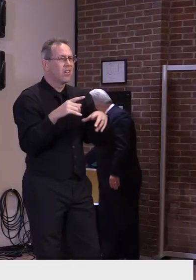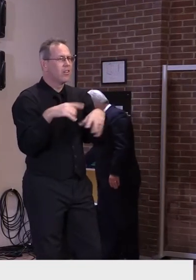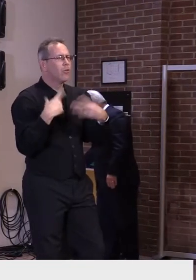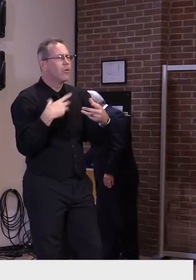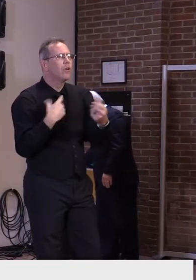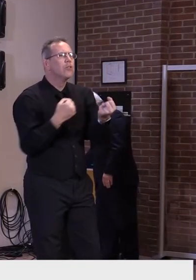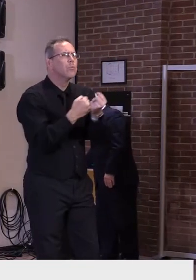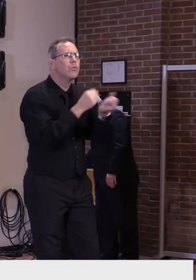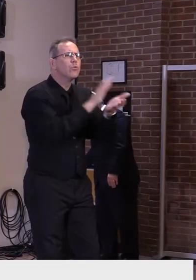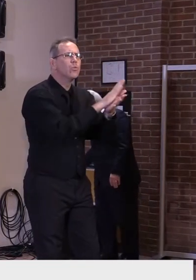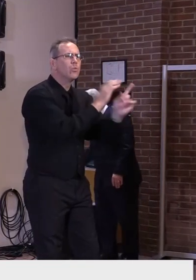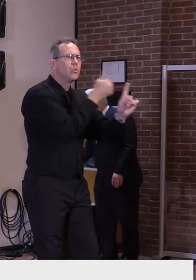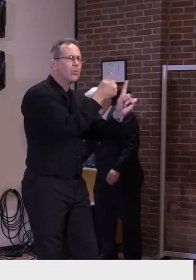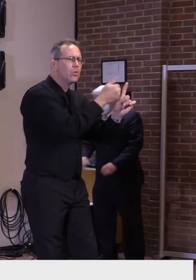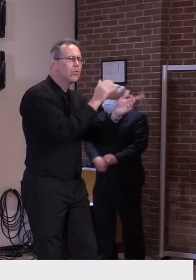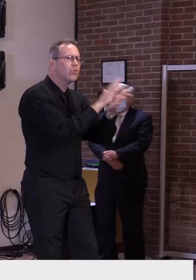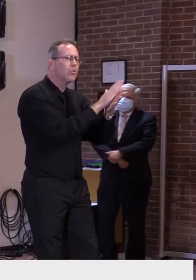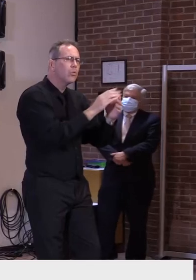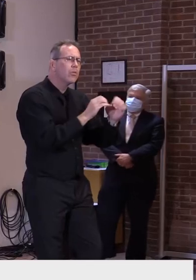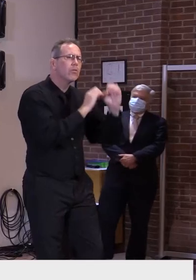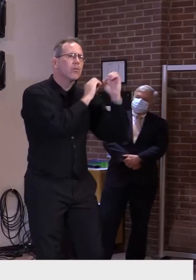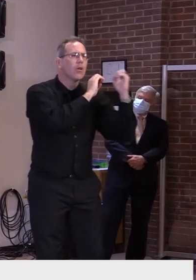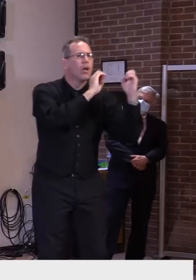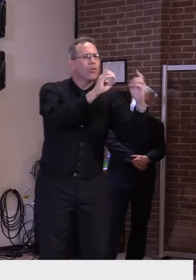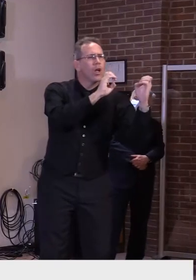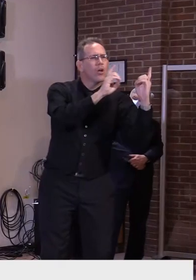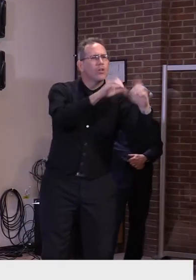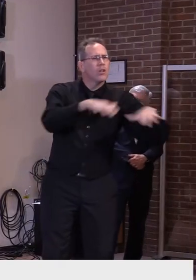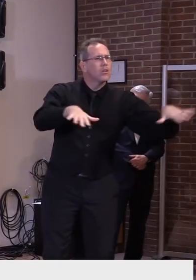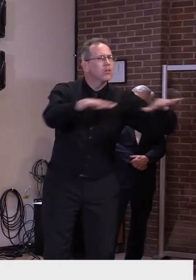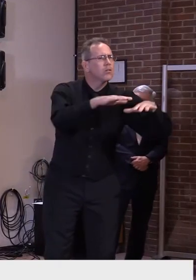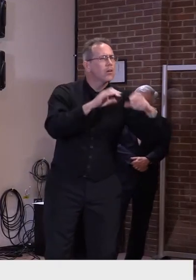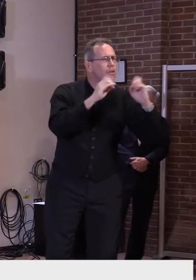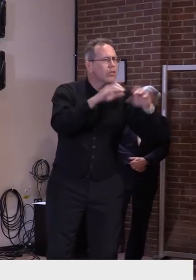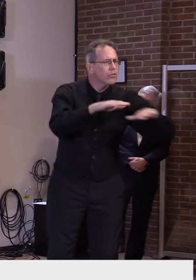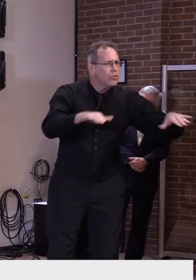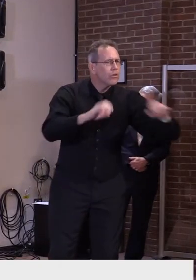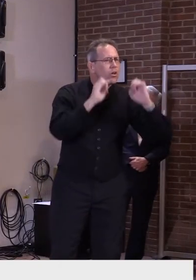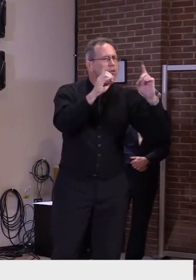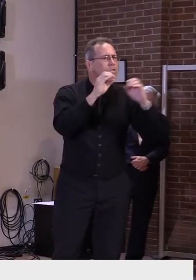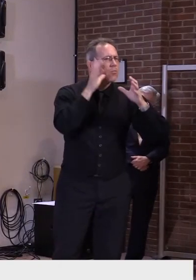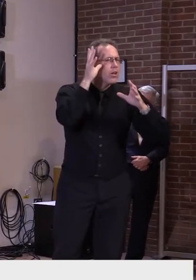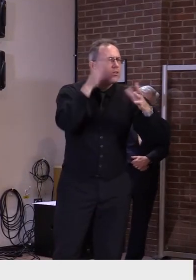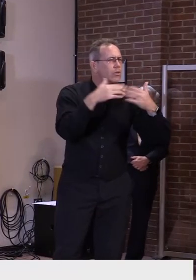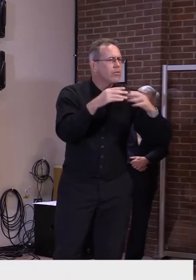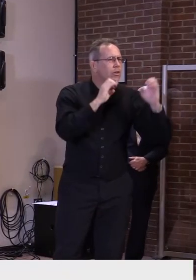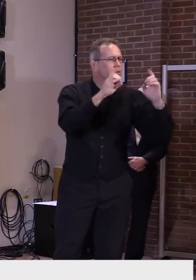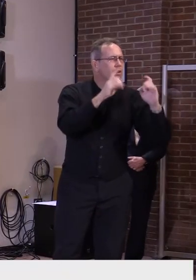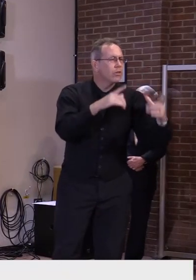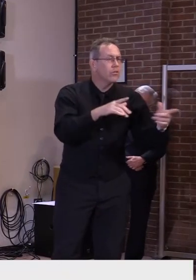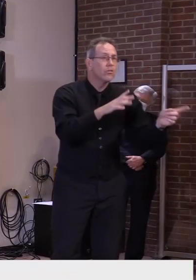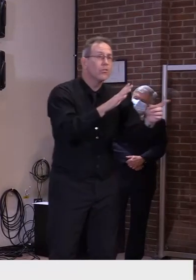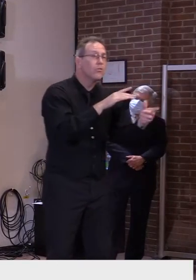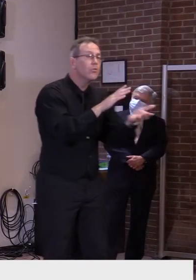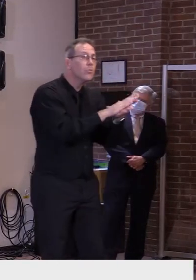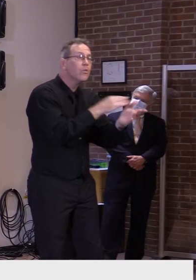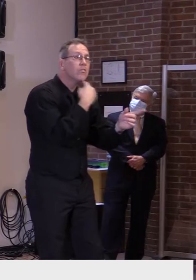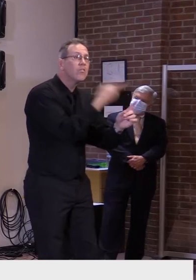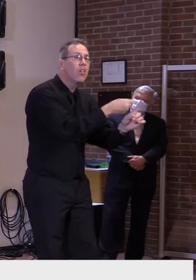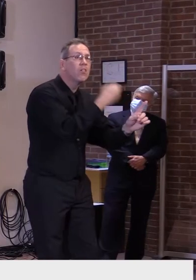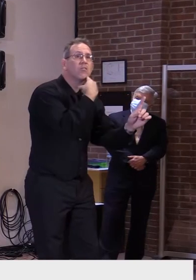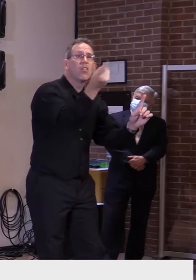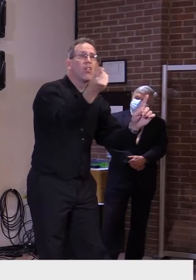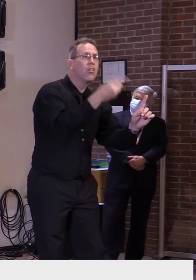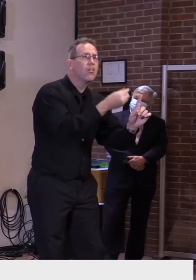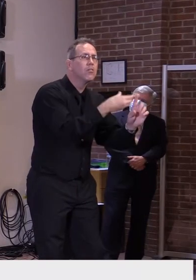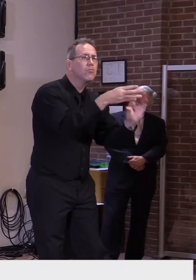their parents. And sometimes that's a reference to a local health provider or a pediatrician as opposed to the school being the primary disseminator of that